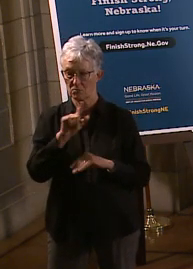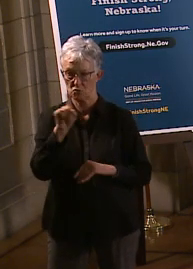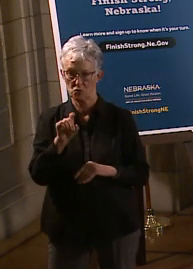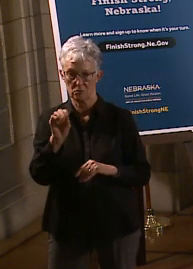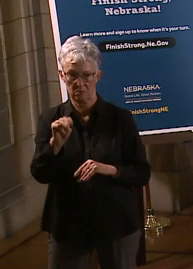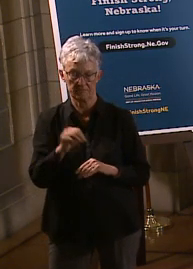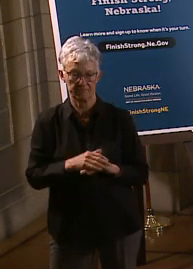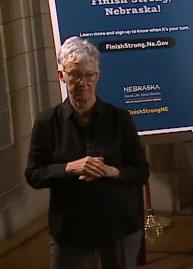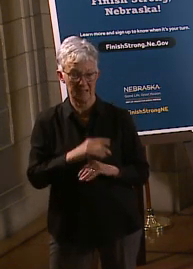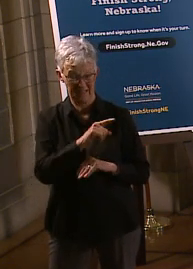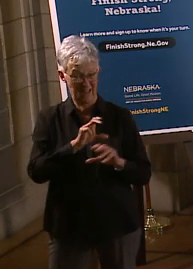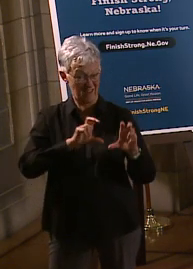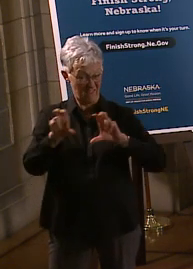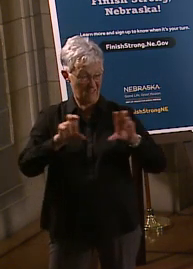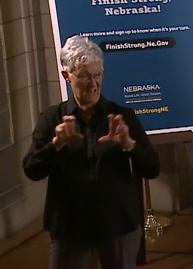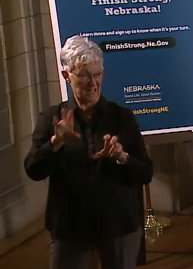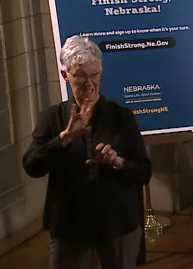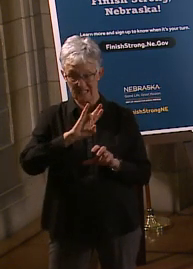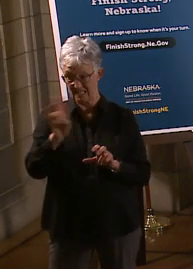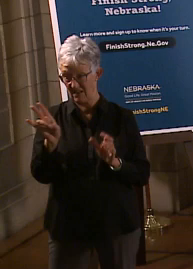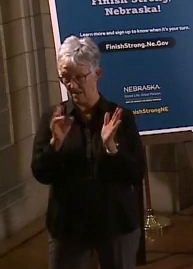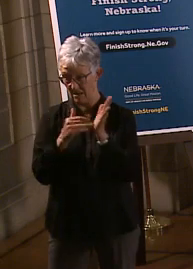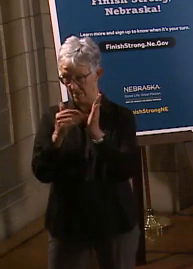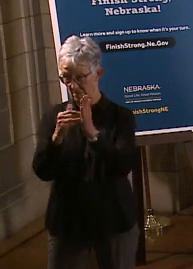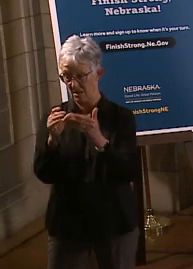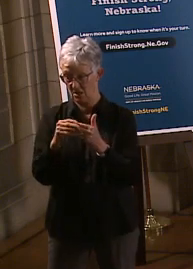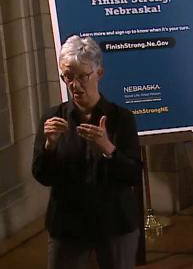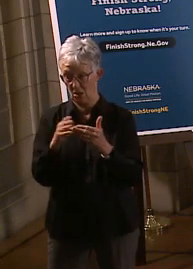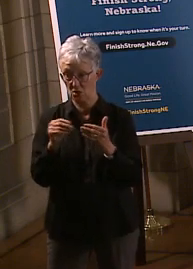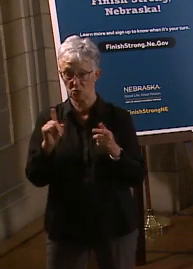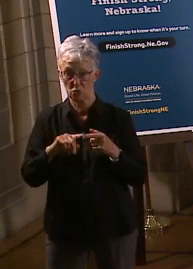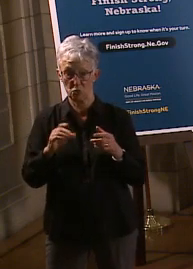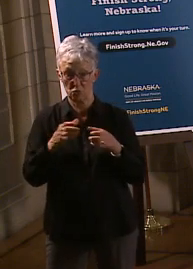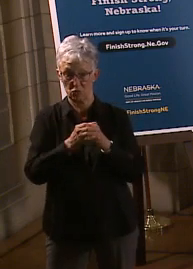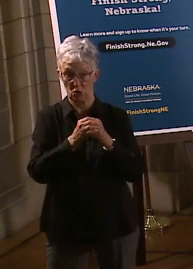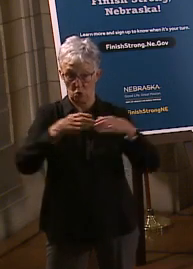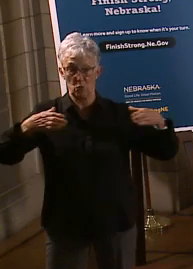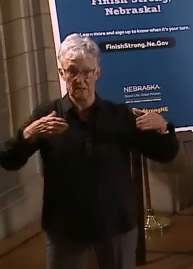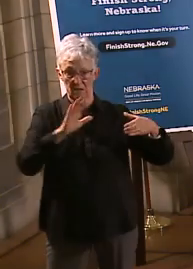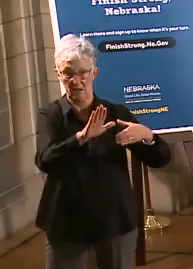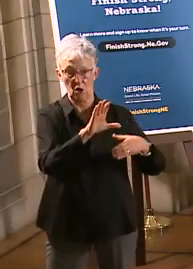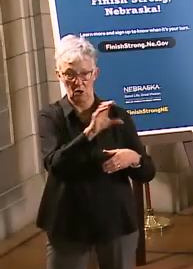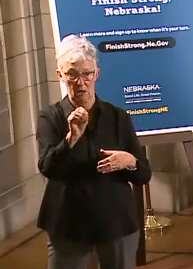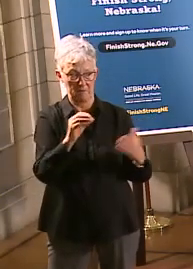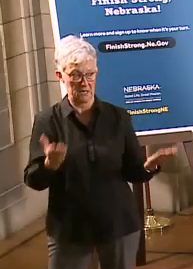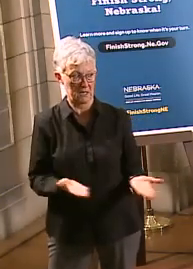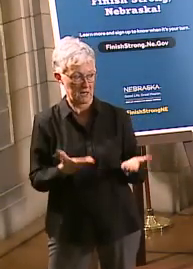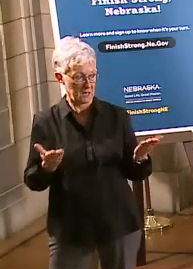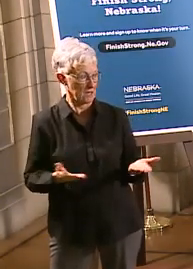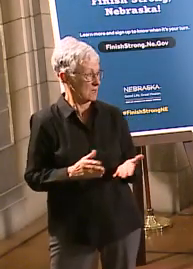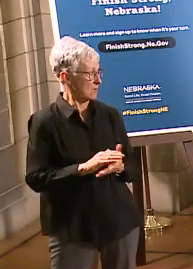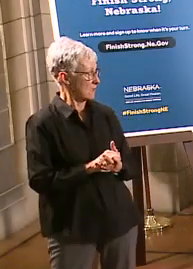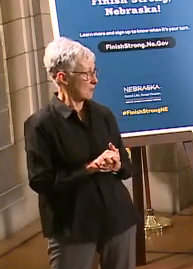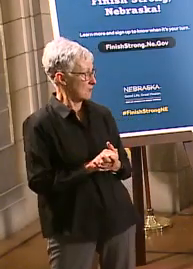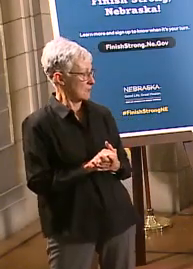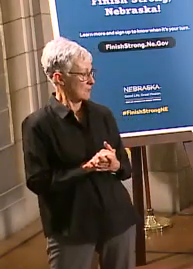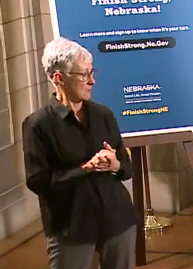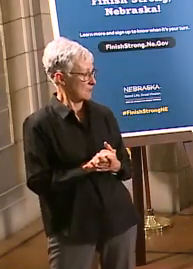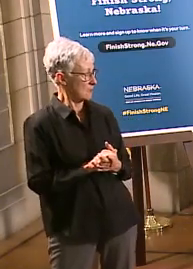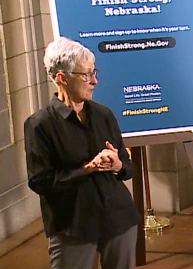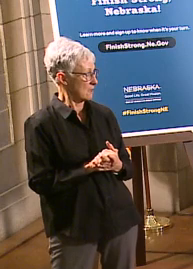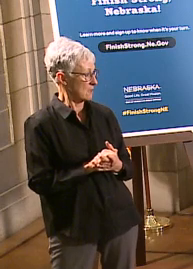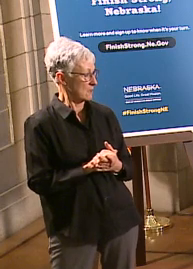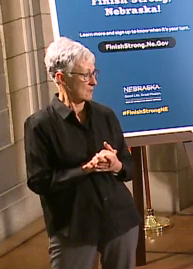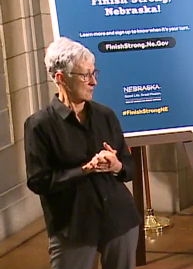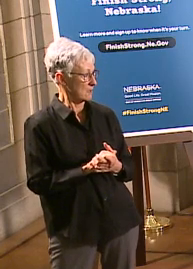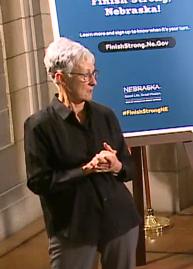about $70 million in expanding that capacity here in the state. And so with that, all right, Ryan, are we ready? Have I tap danced long enough to get